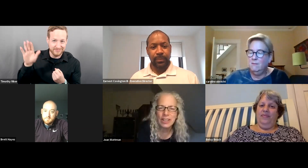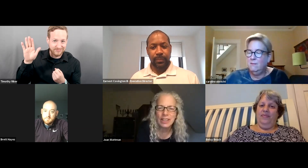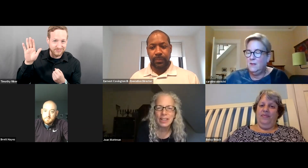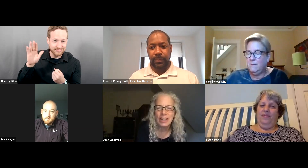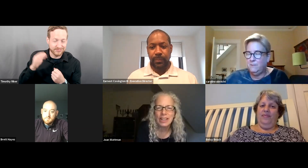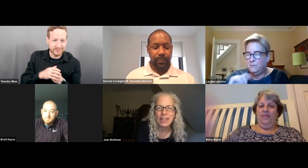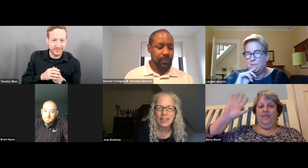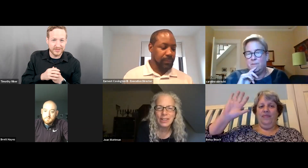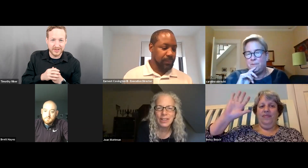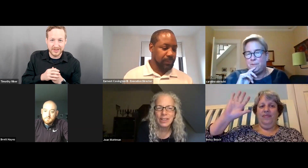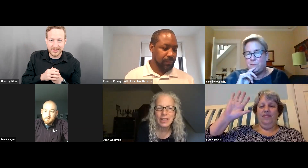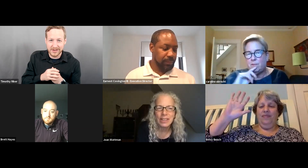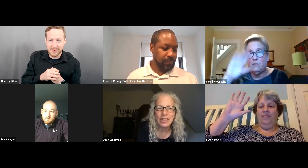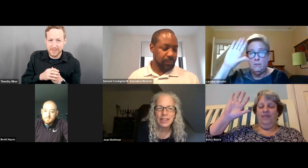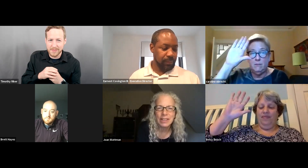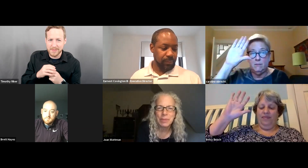favor?